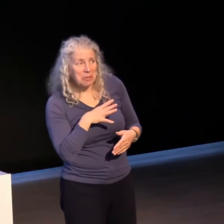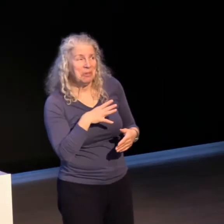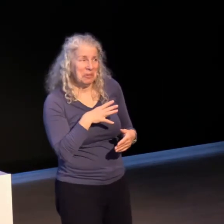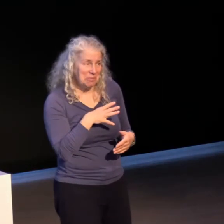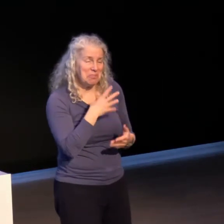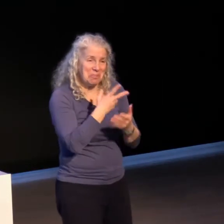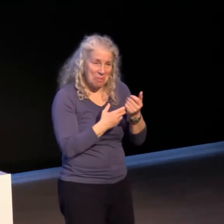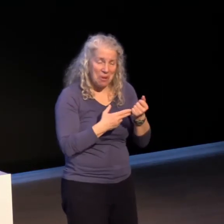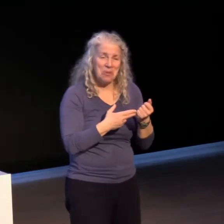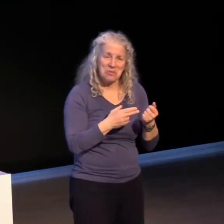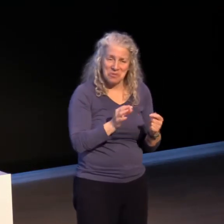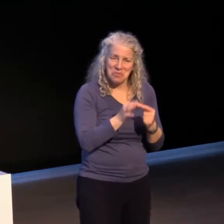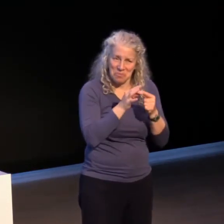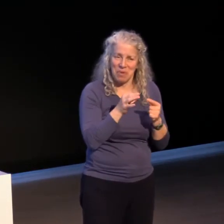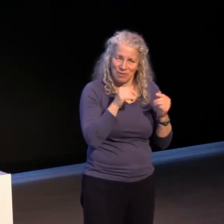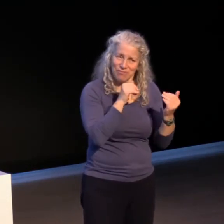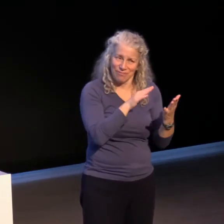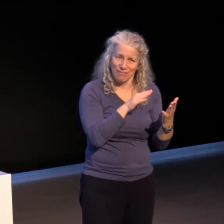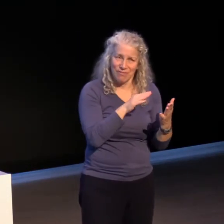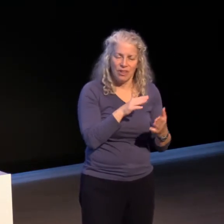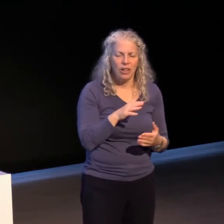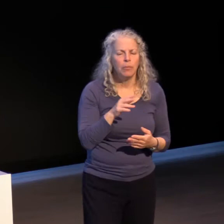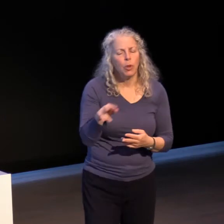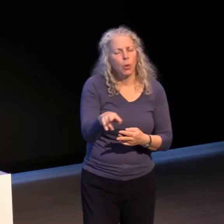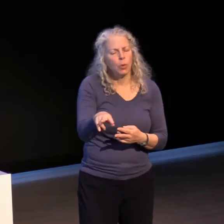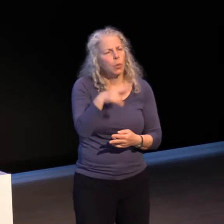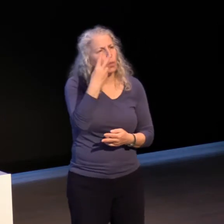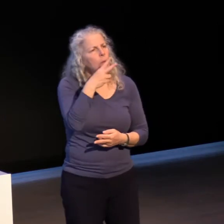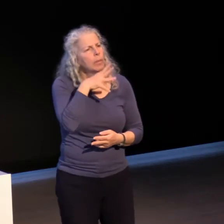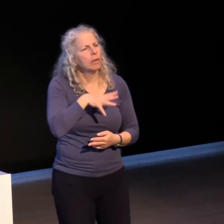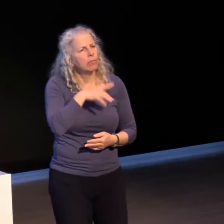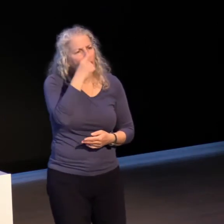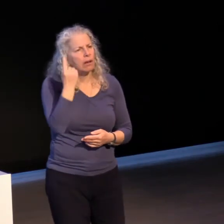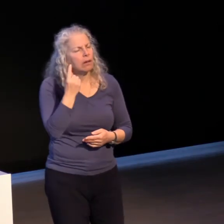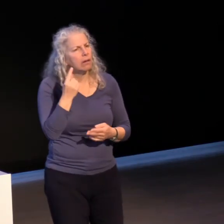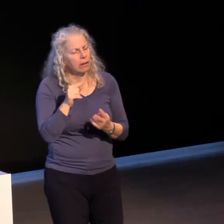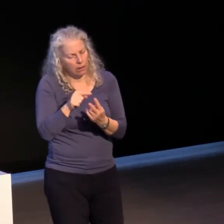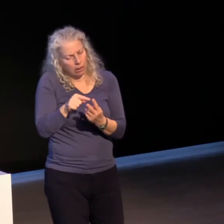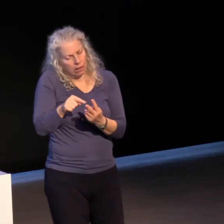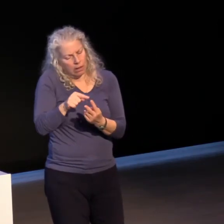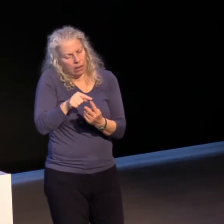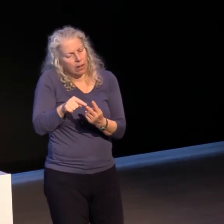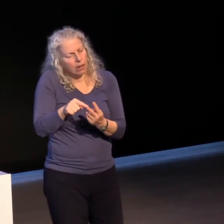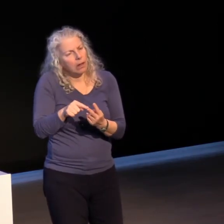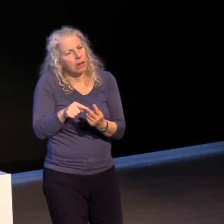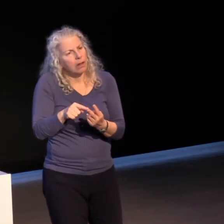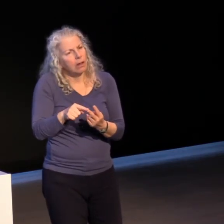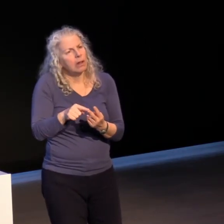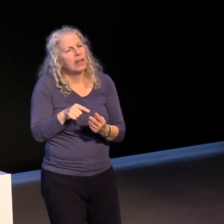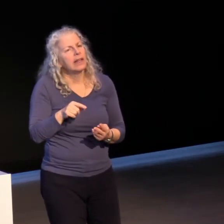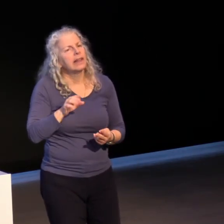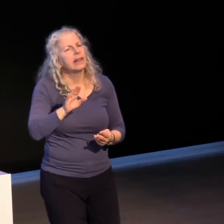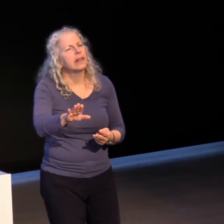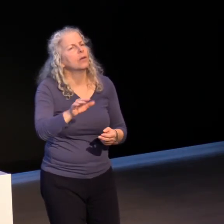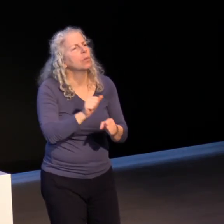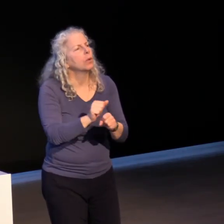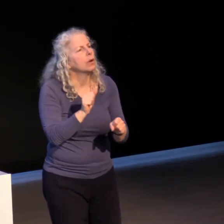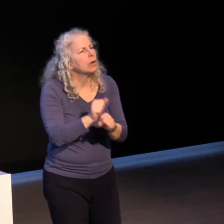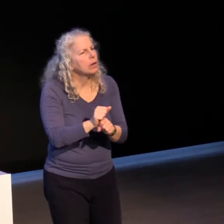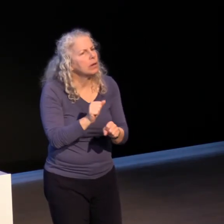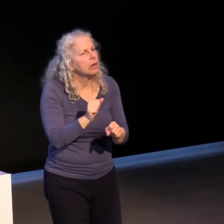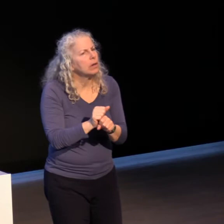But it's important to note that the common denominator here is that these women unearthed their work, through their